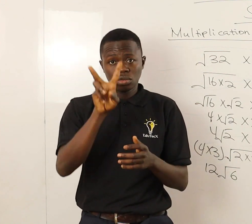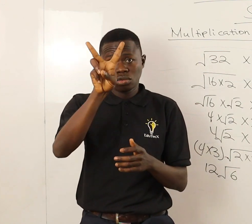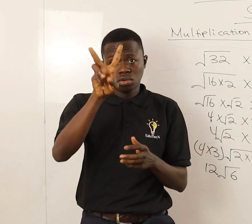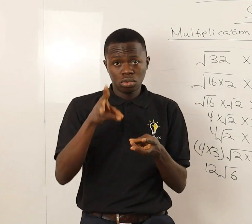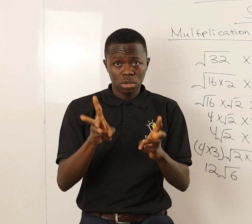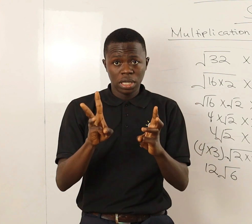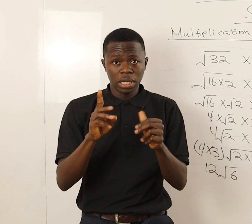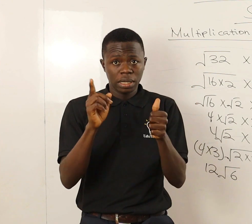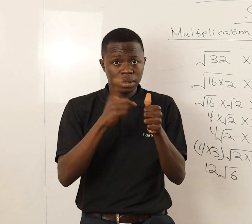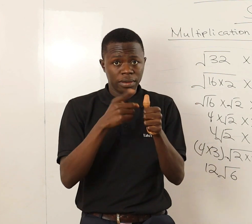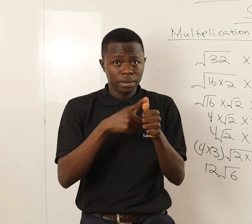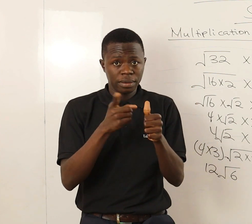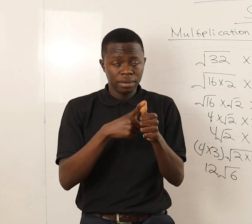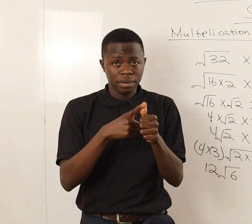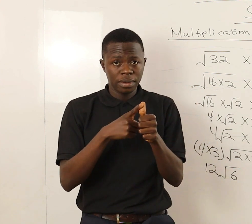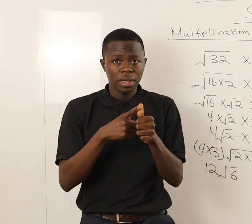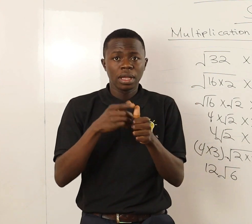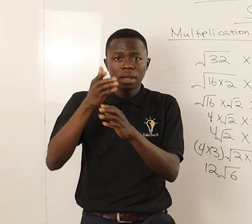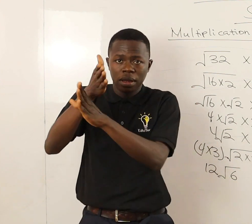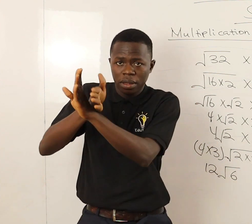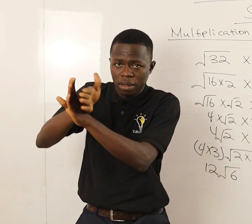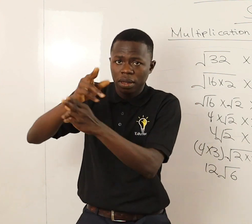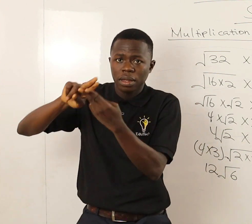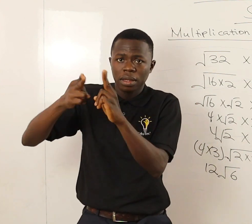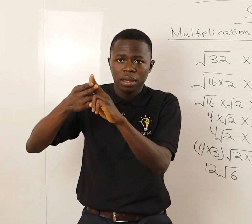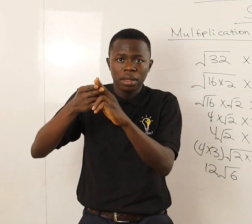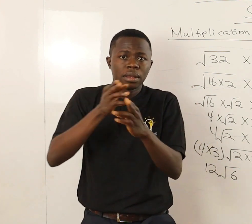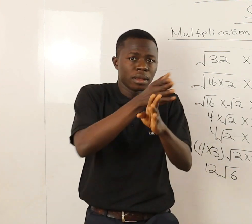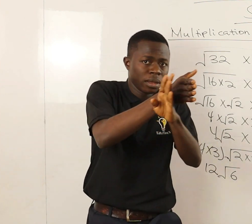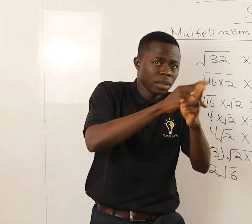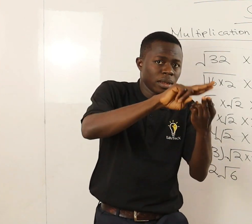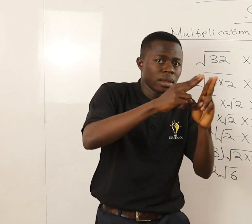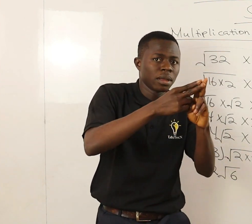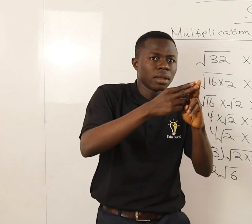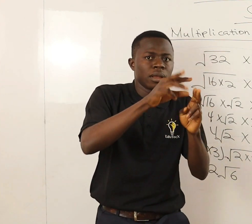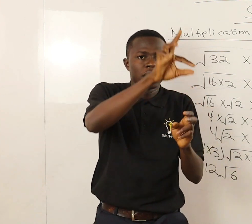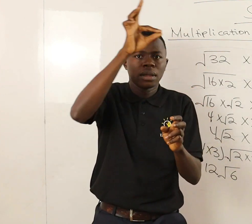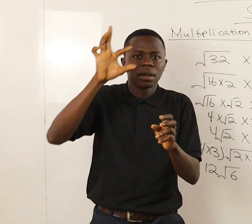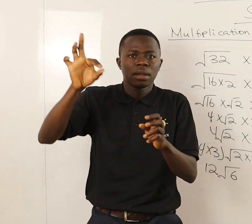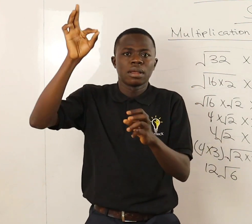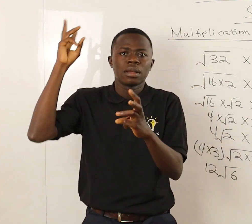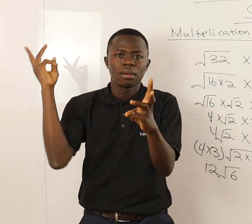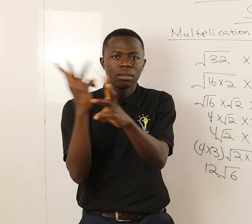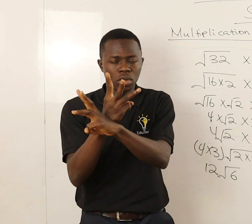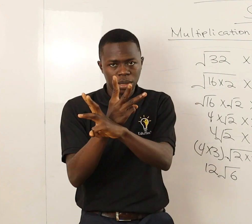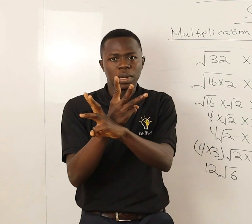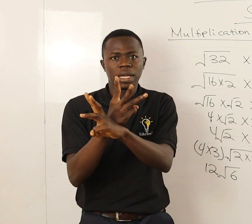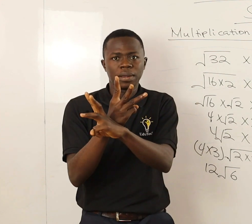multiplication. We learned that there are 2 major ways in doing so. The first step is to isolate the numbers in